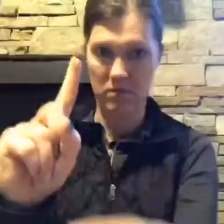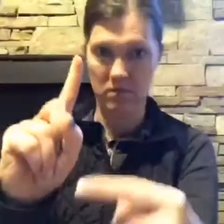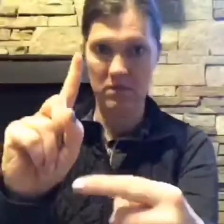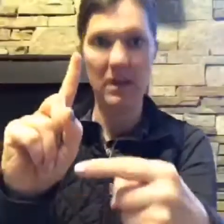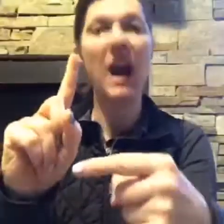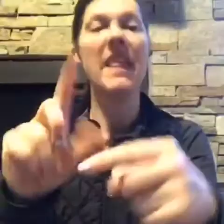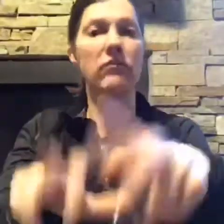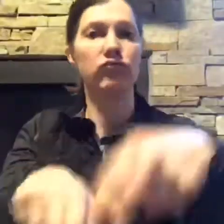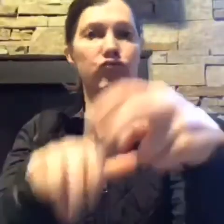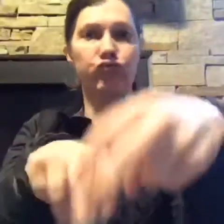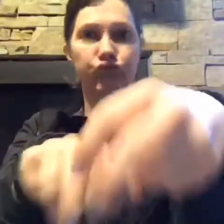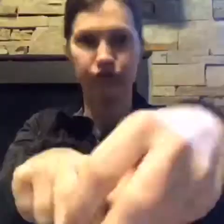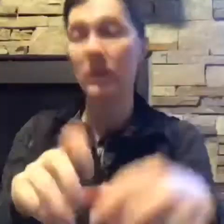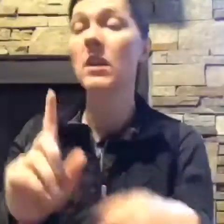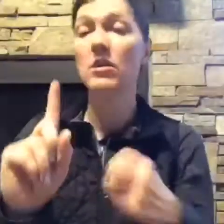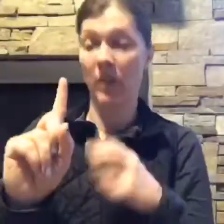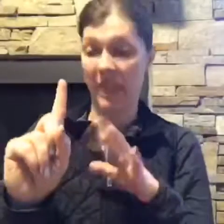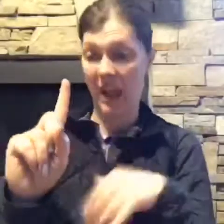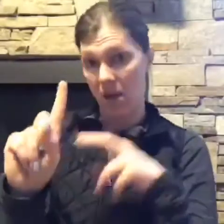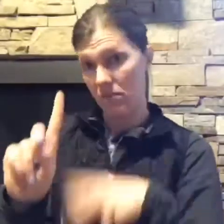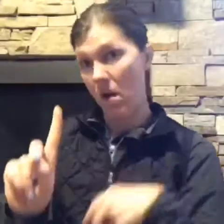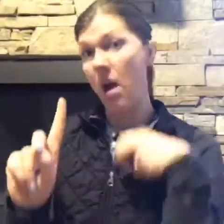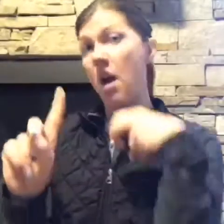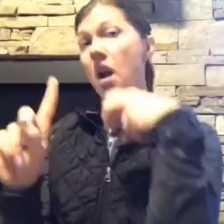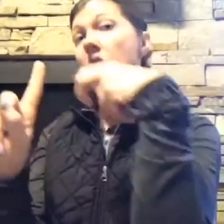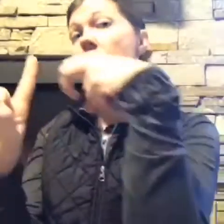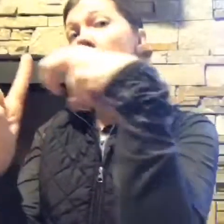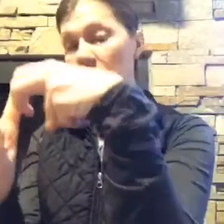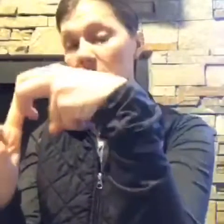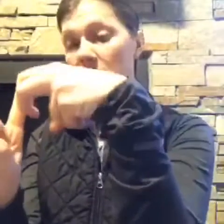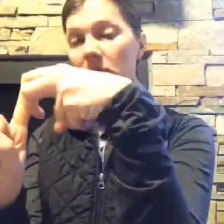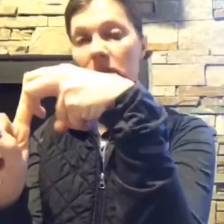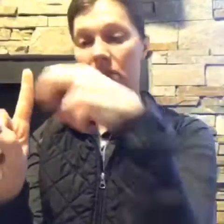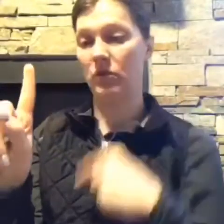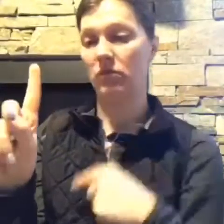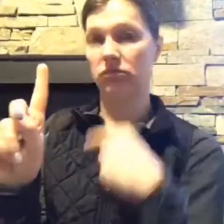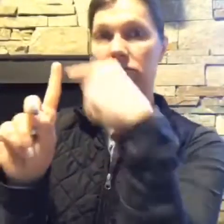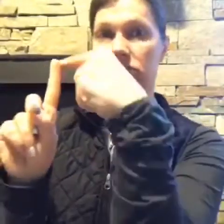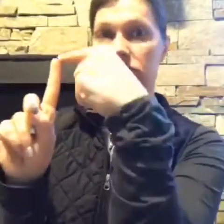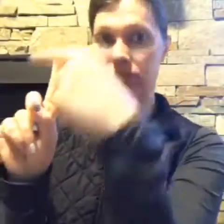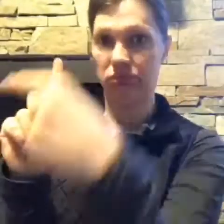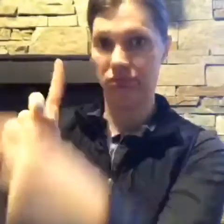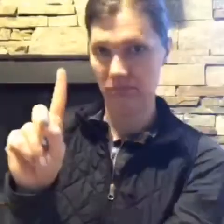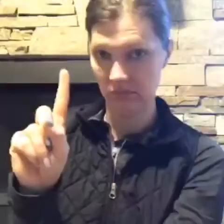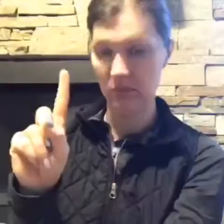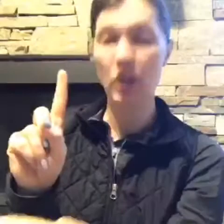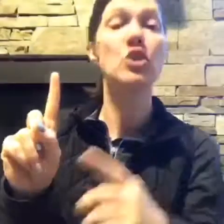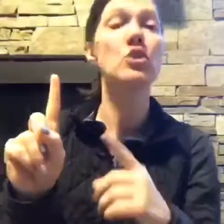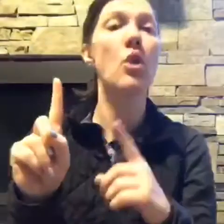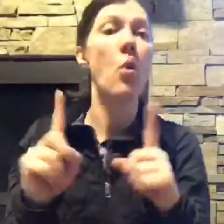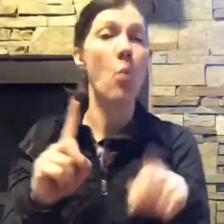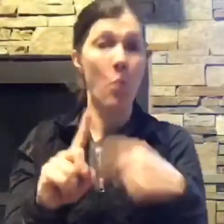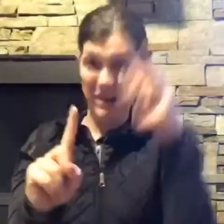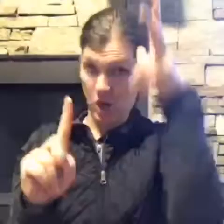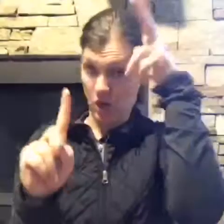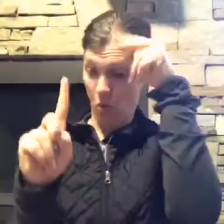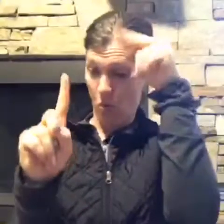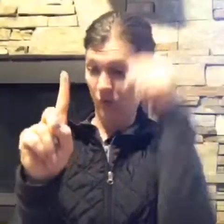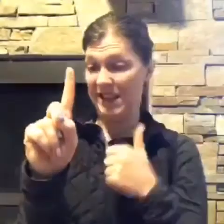this graph represents a horse jumping through the air. So there's 2 questions here. When does the horse reach its maximum height?